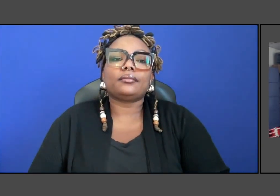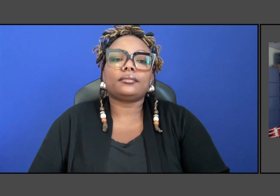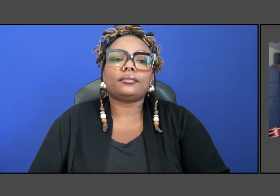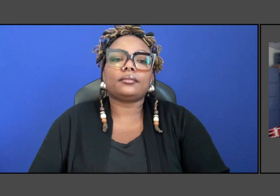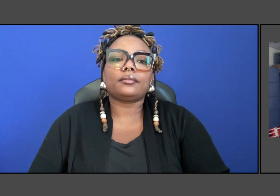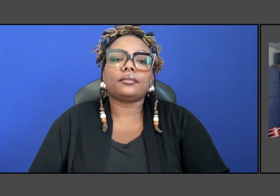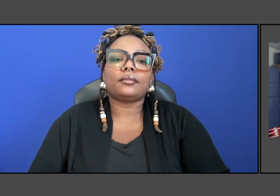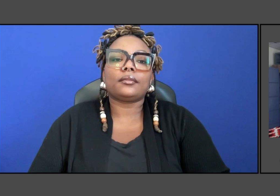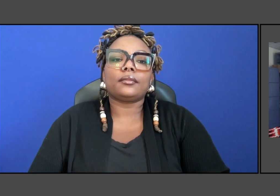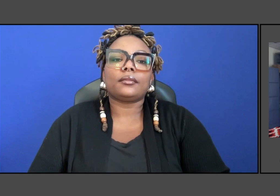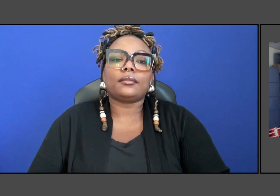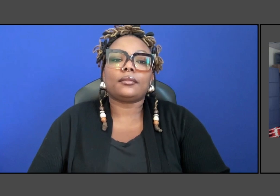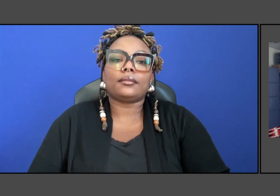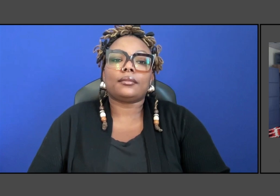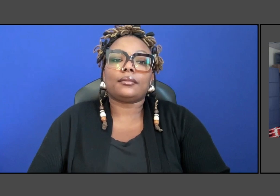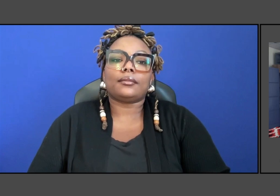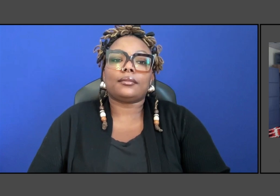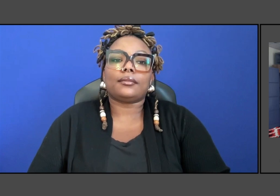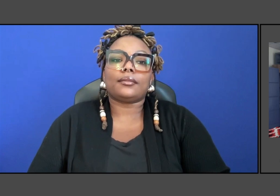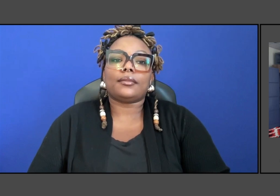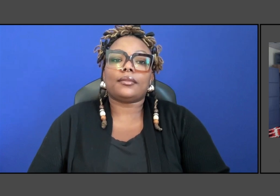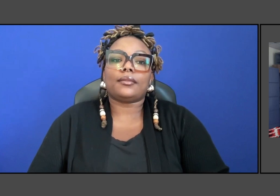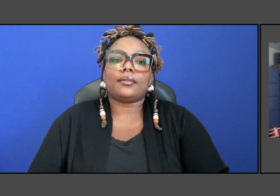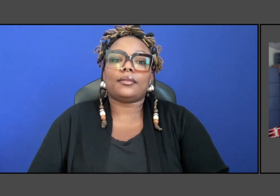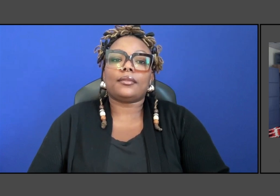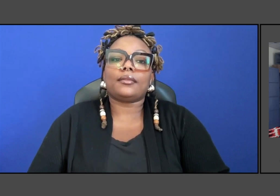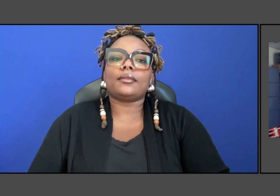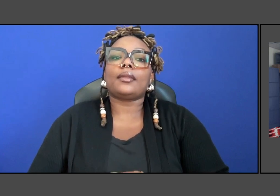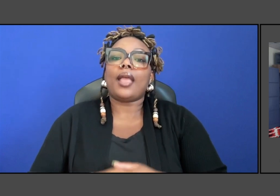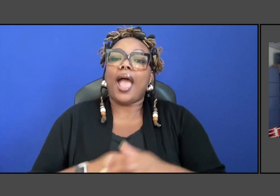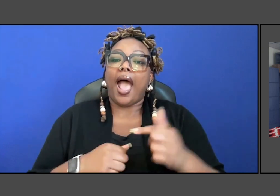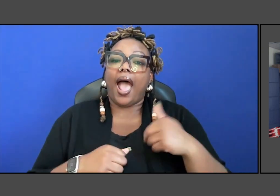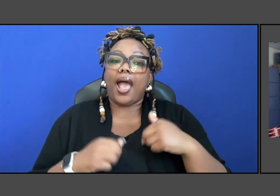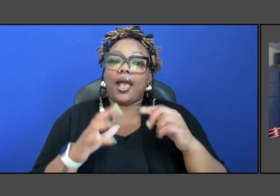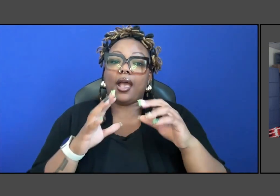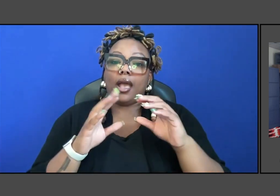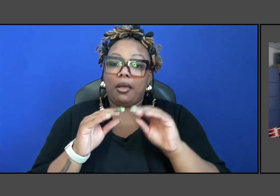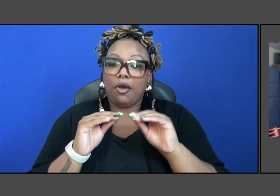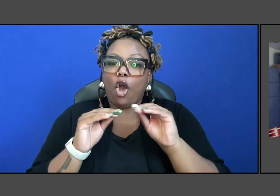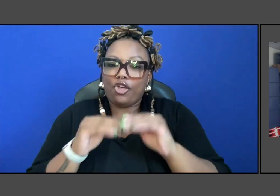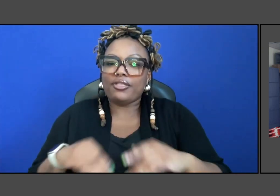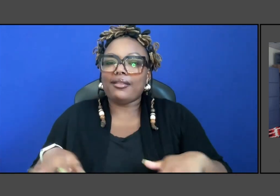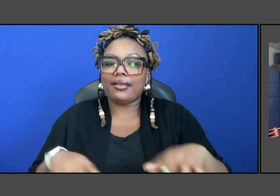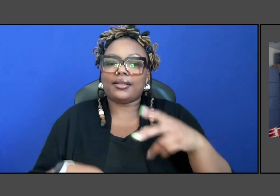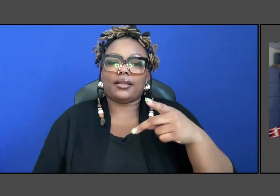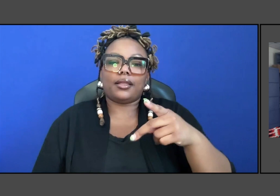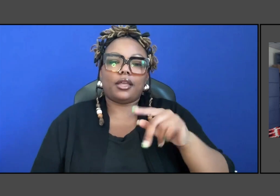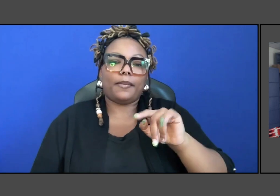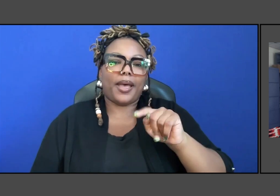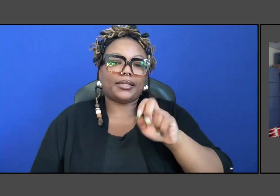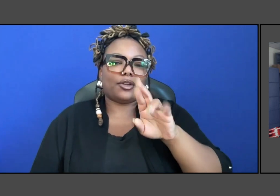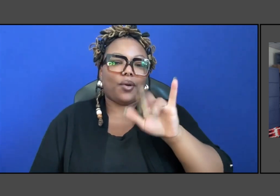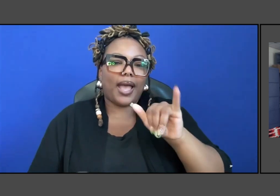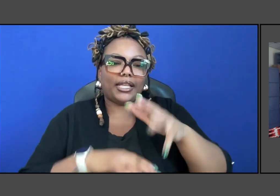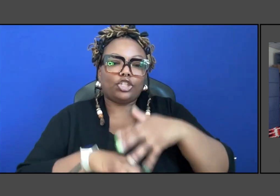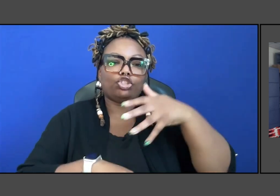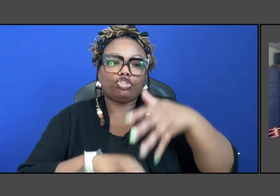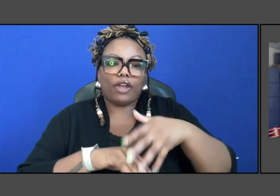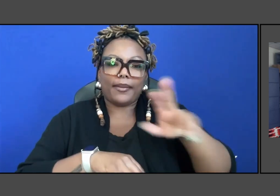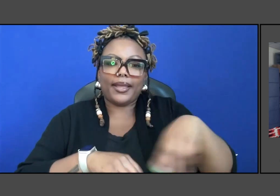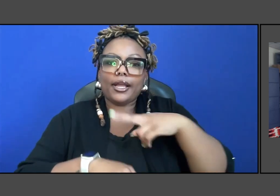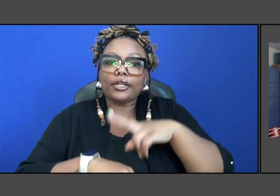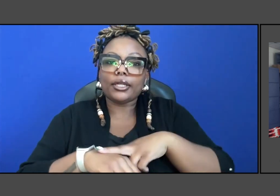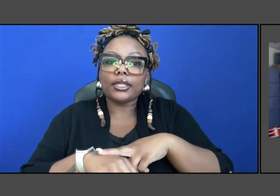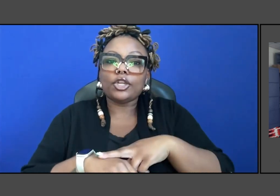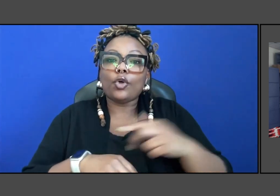speaking now from the lands of the Tohono O'odham and the Pasquayaqui tribe nations in what we know today